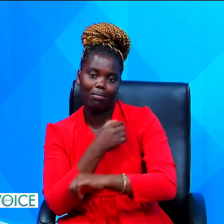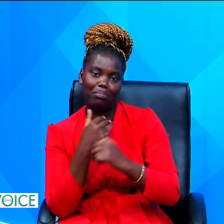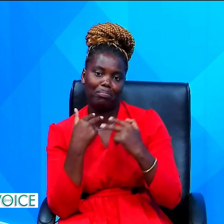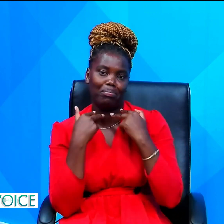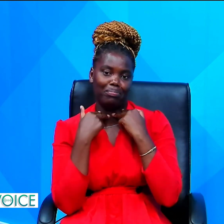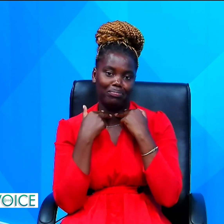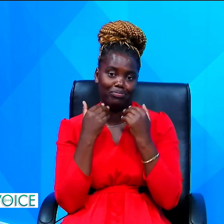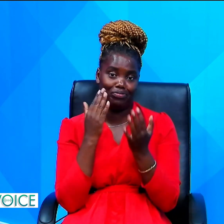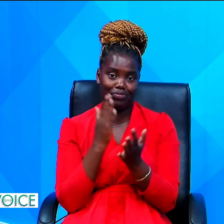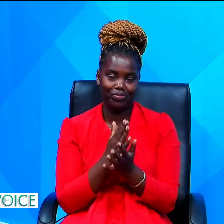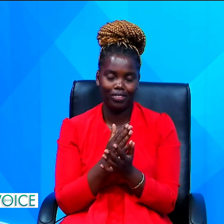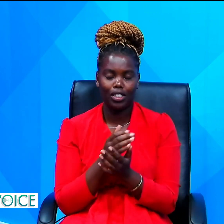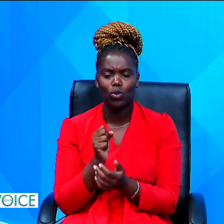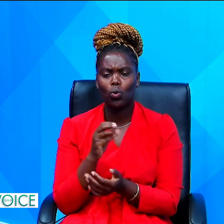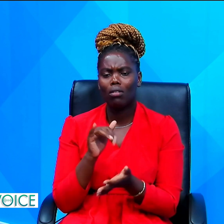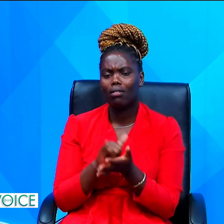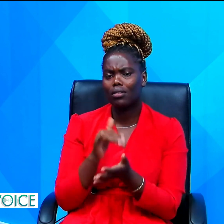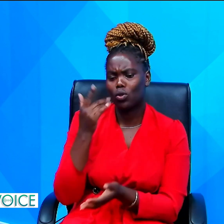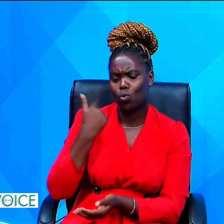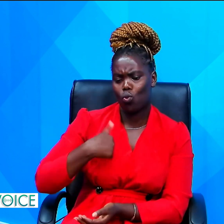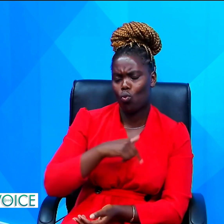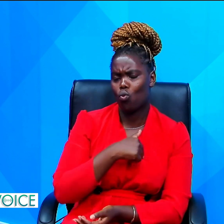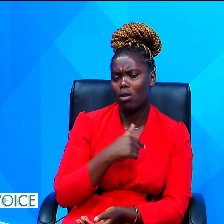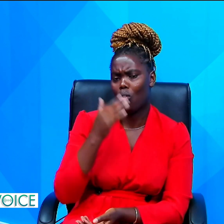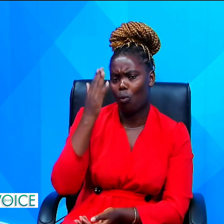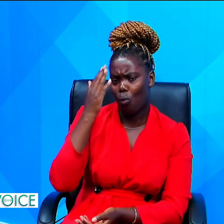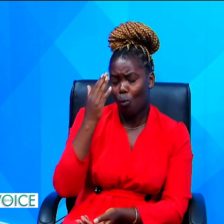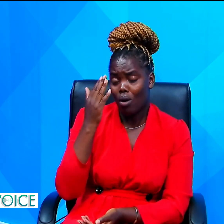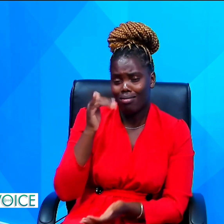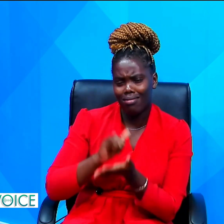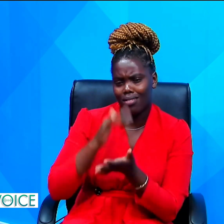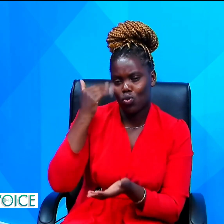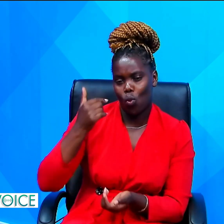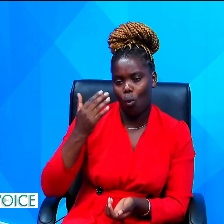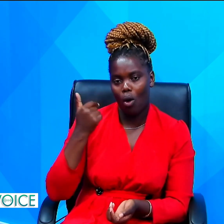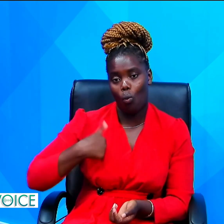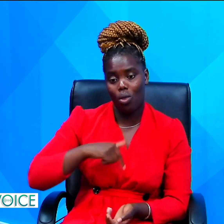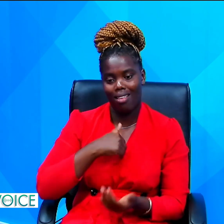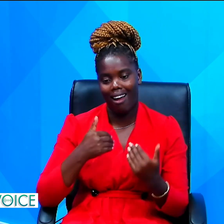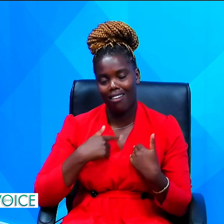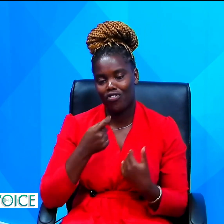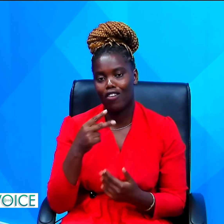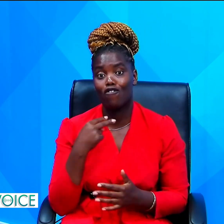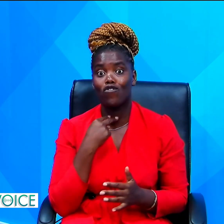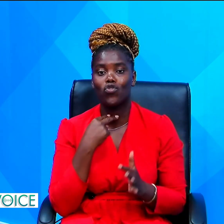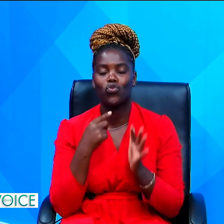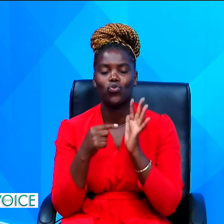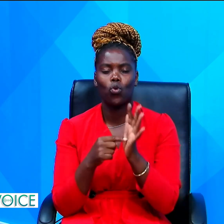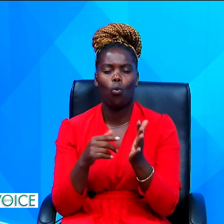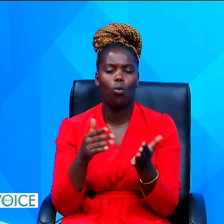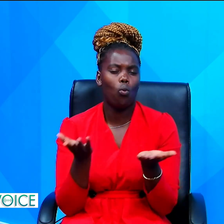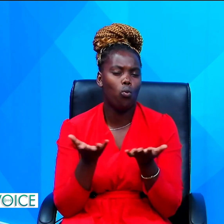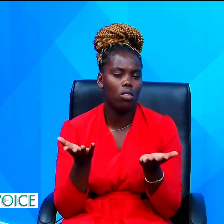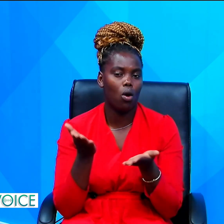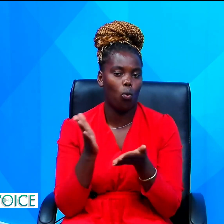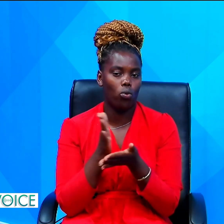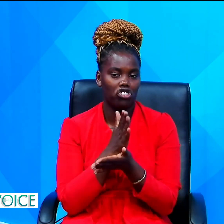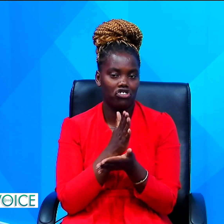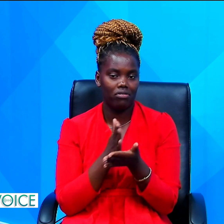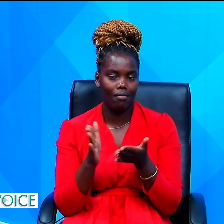Take it very urgently so that the early detection, it cannot lead to cancer. That's why we have these devotions so that we